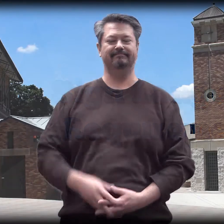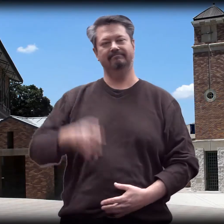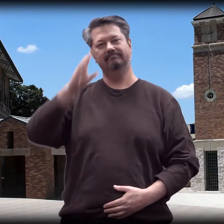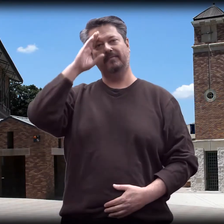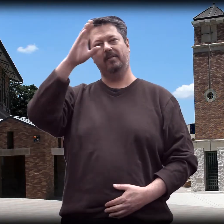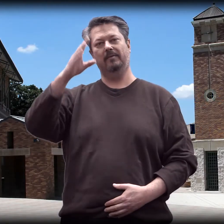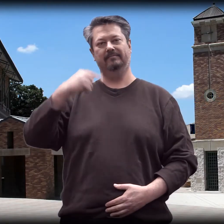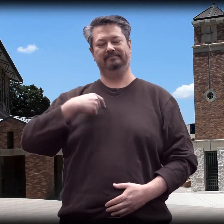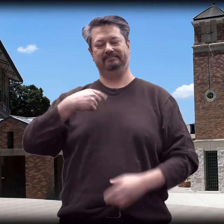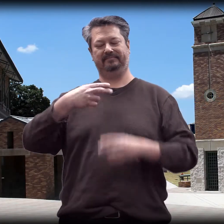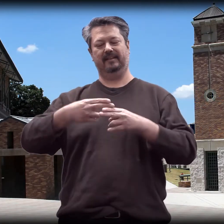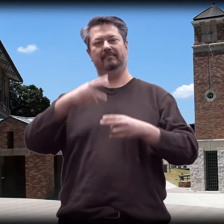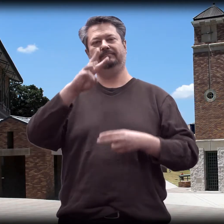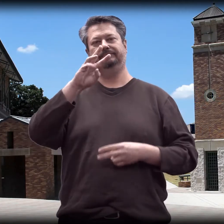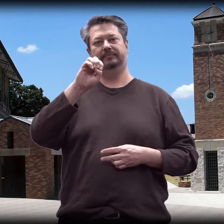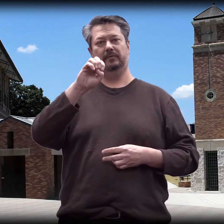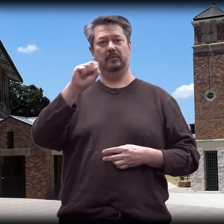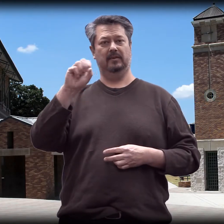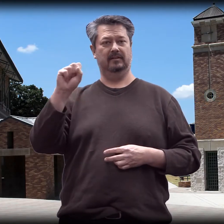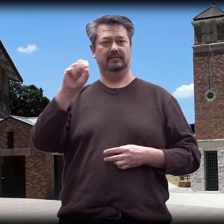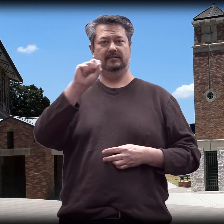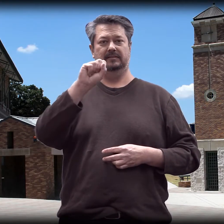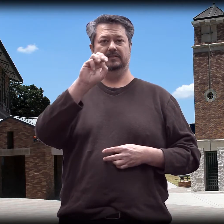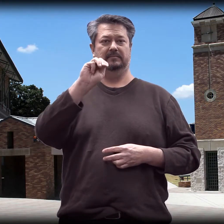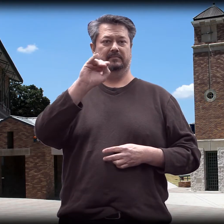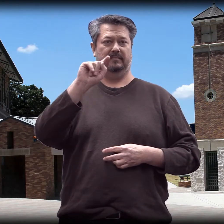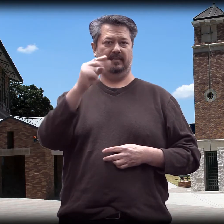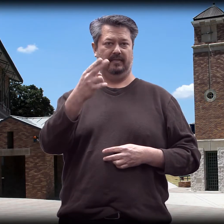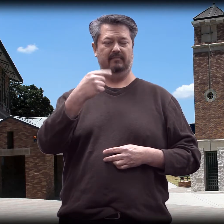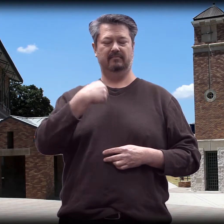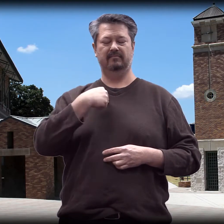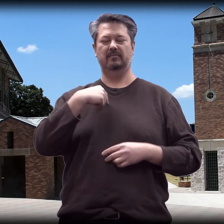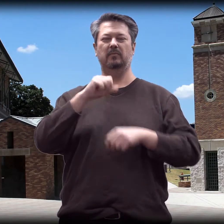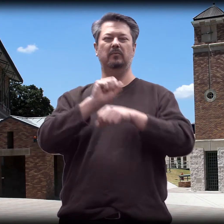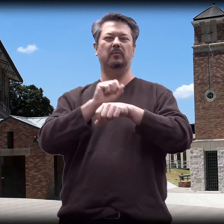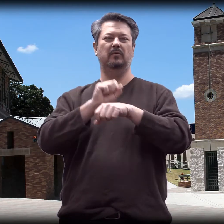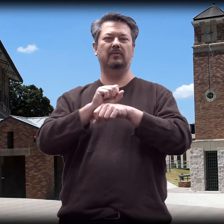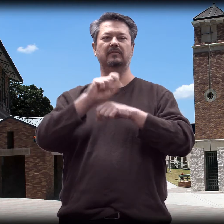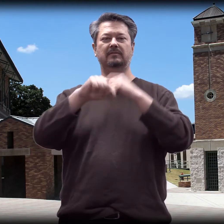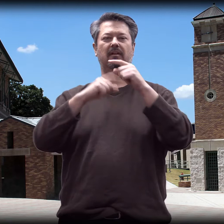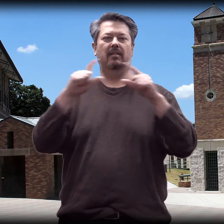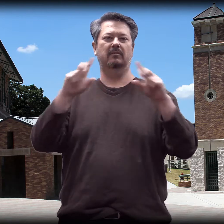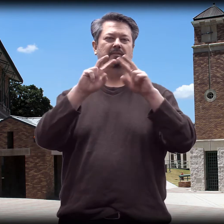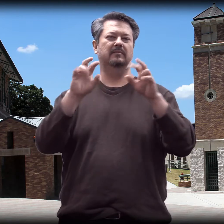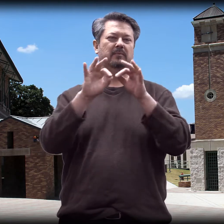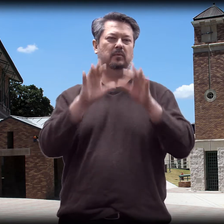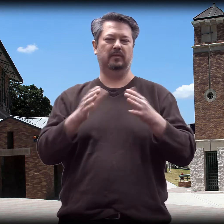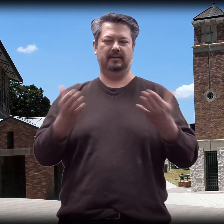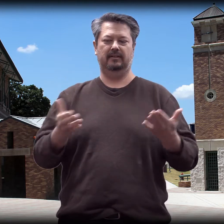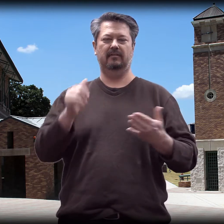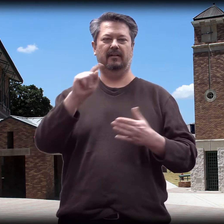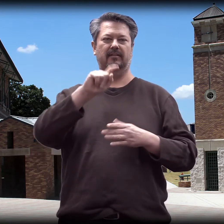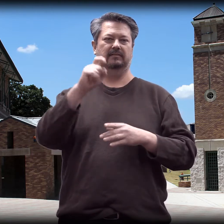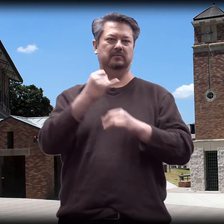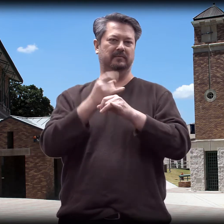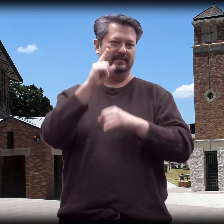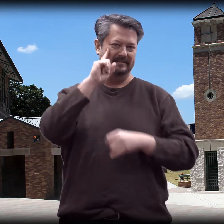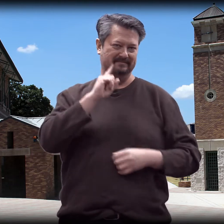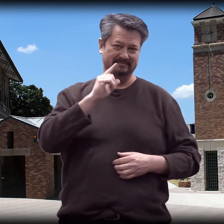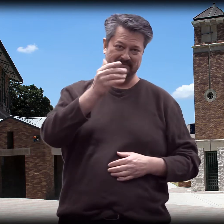Hello, I'm Wess Smith, and I work here as the Sign Language and Assessment Coordinator here at the School for the